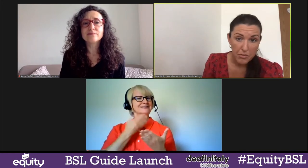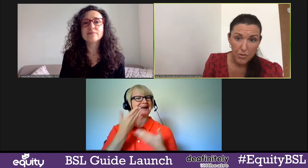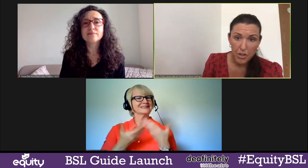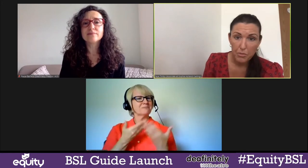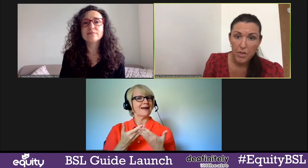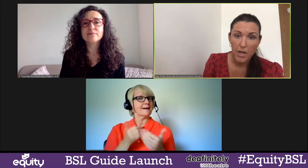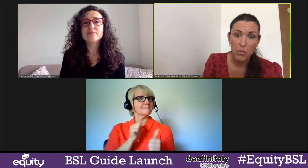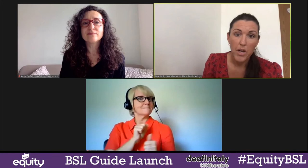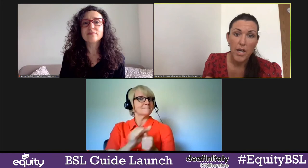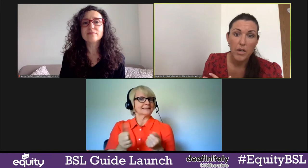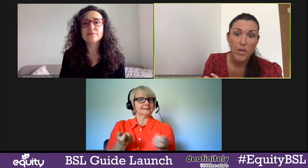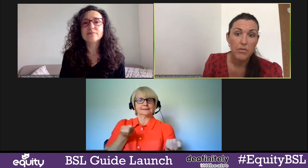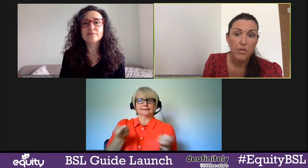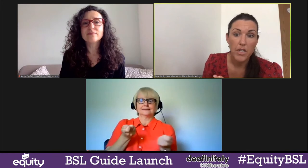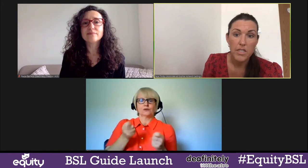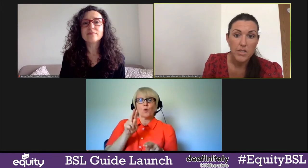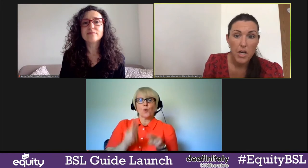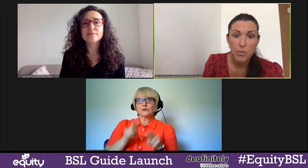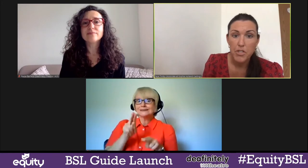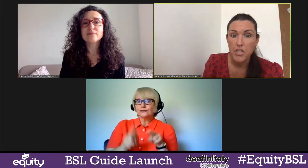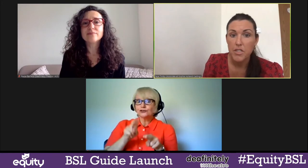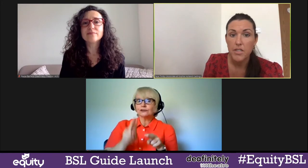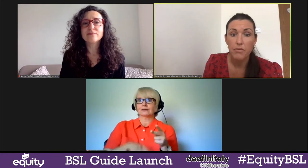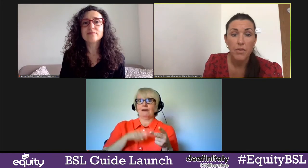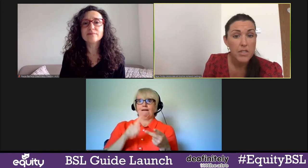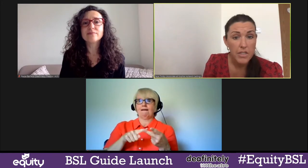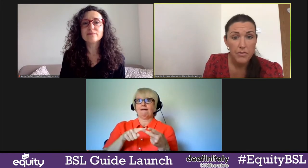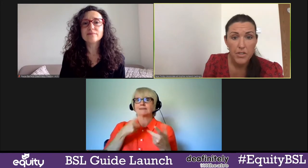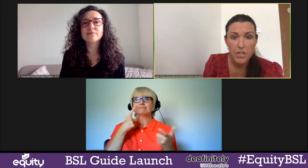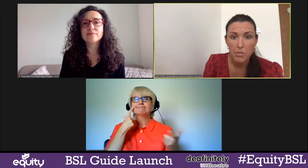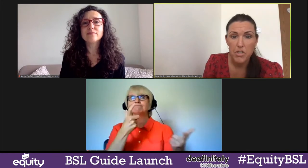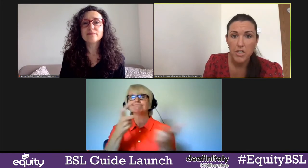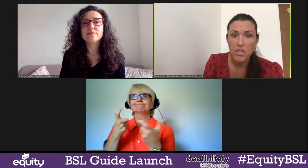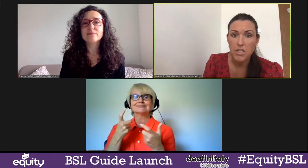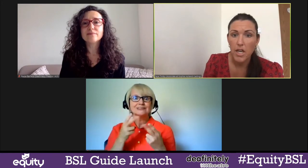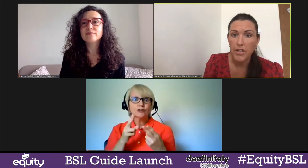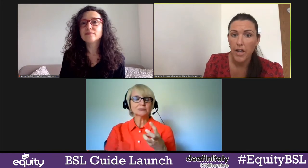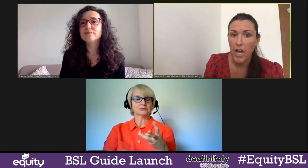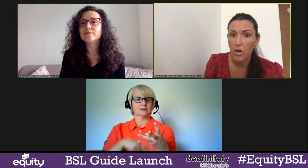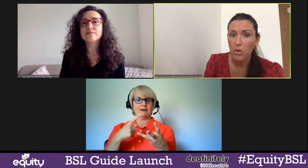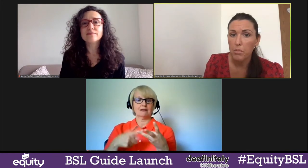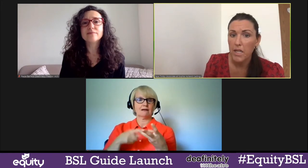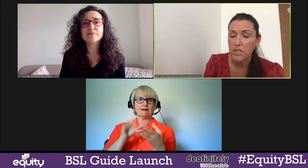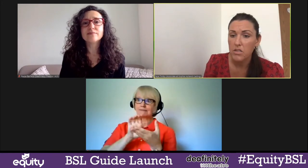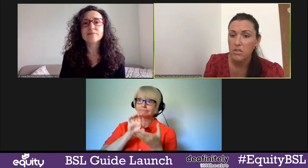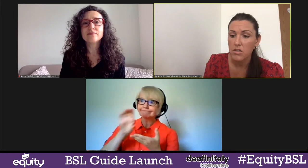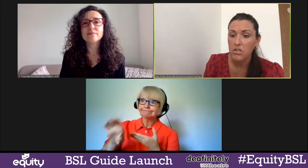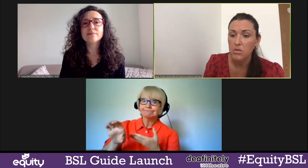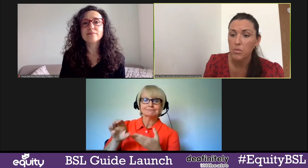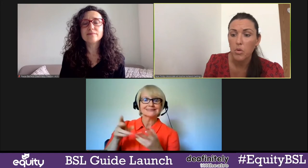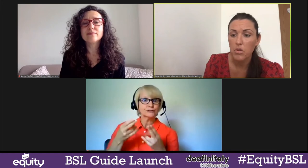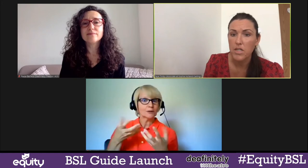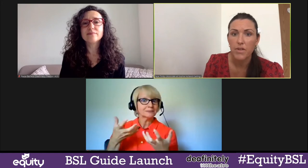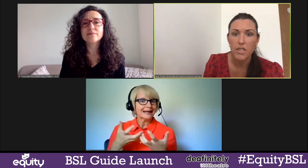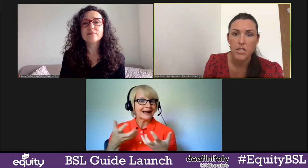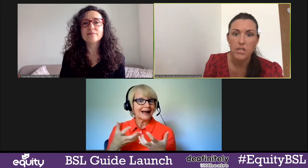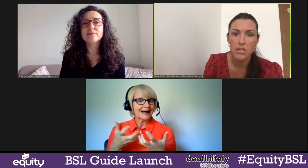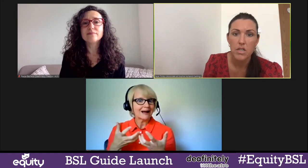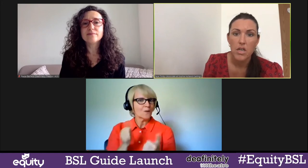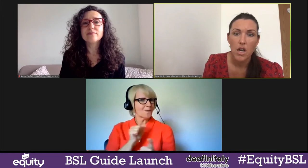room and where we can find interpreters and funding for interpreters and how best to support deaf actors